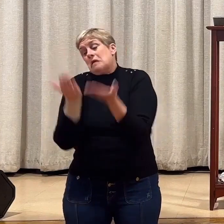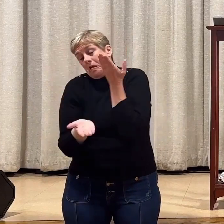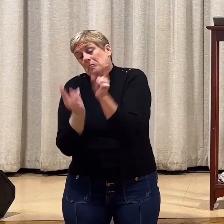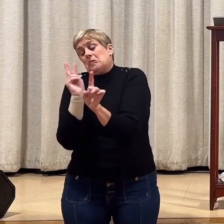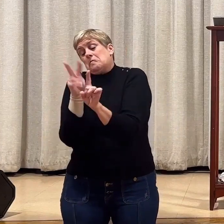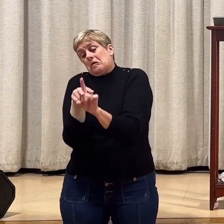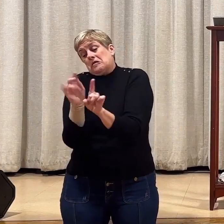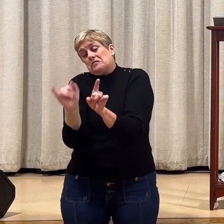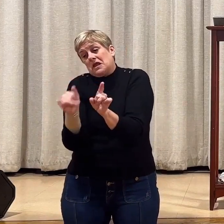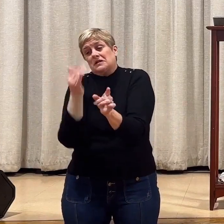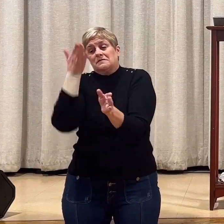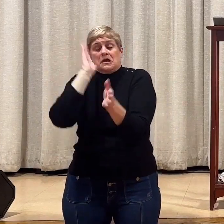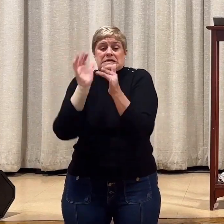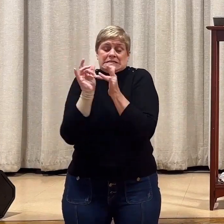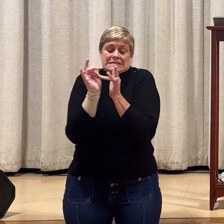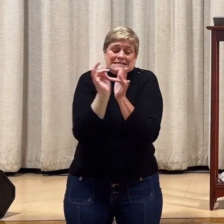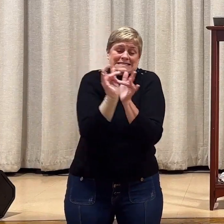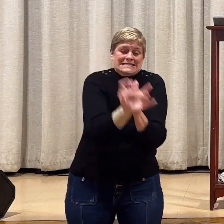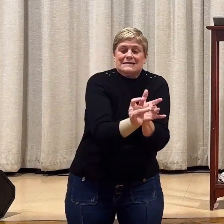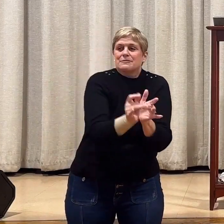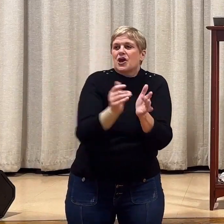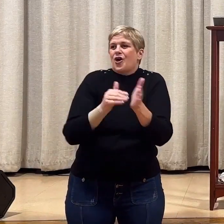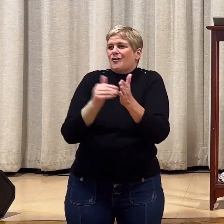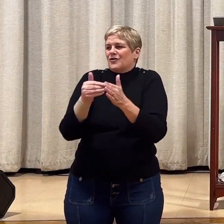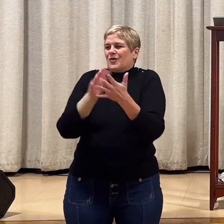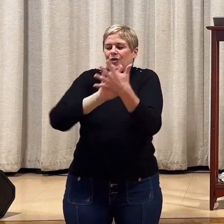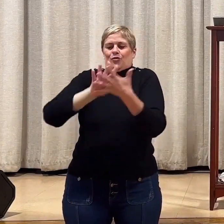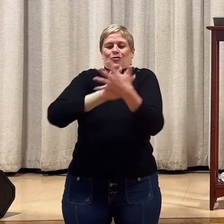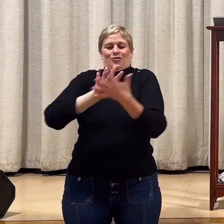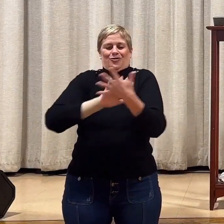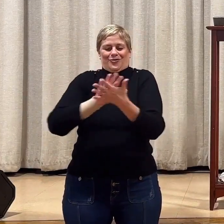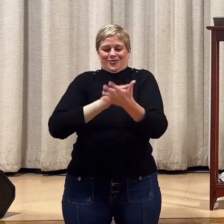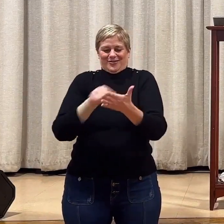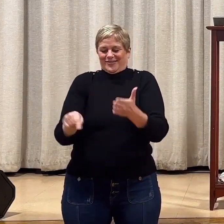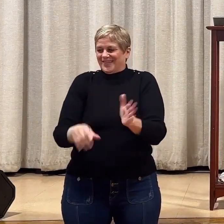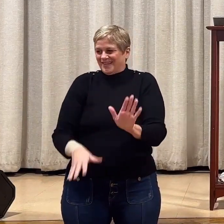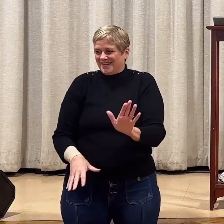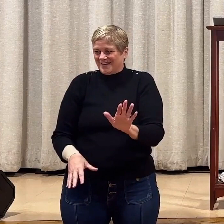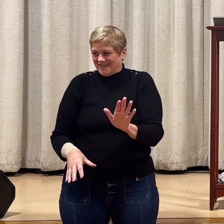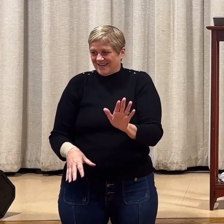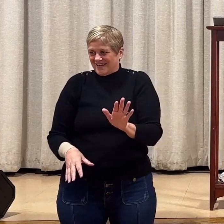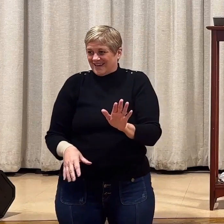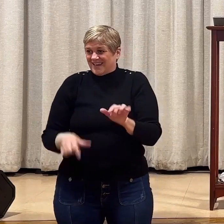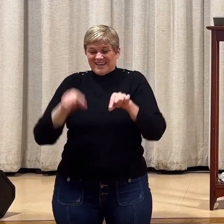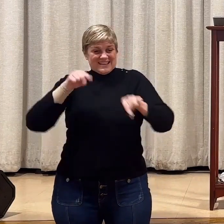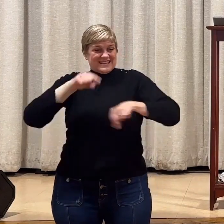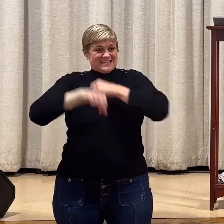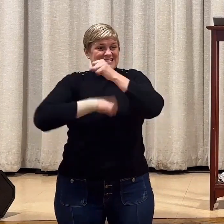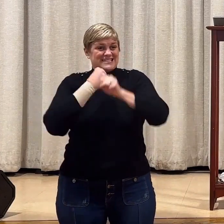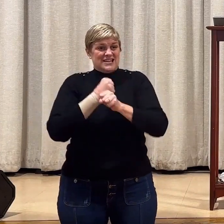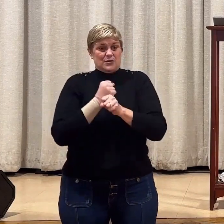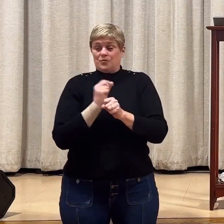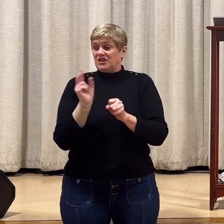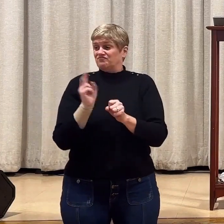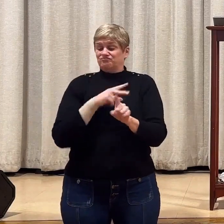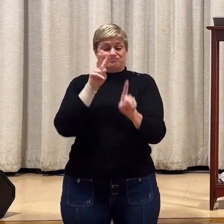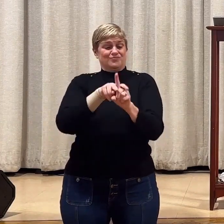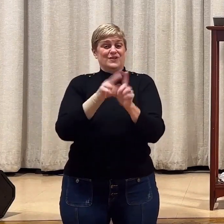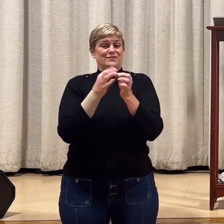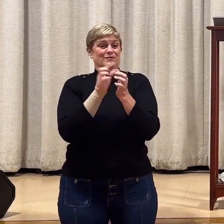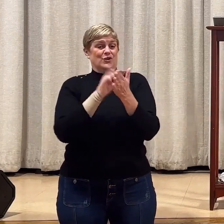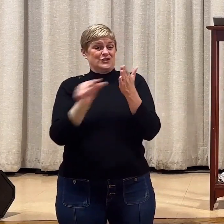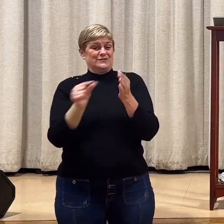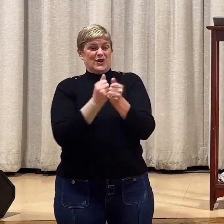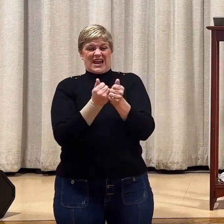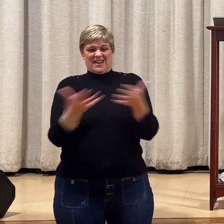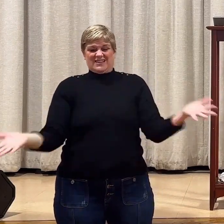that if really God's leading you, but a lot of times it's not. You see, we go to 2024 and we use that verse for everything, but if you go back